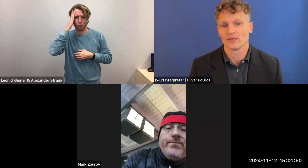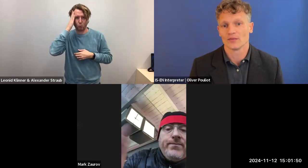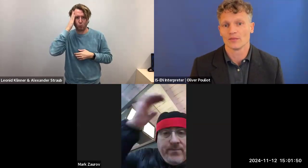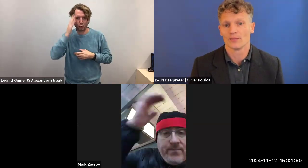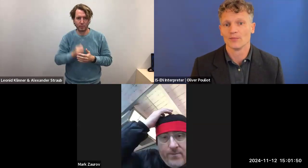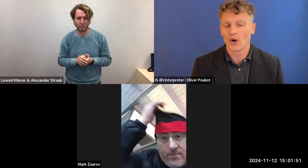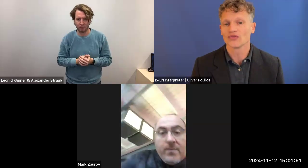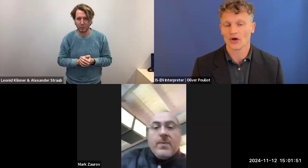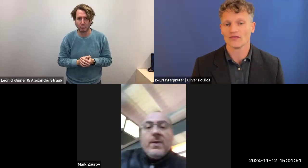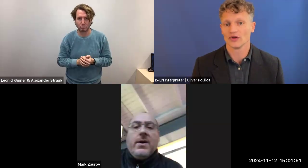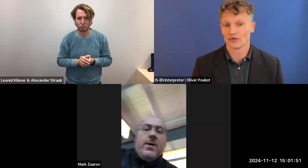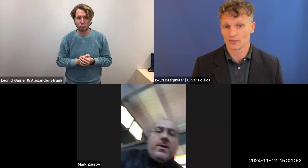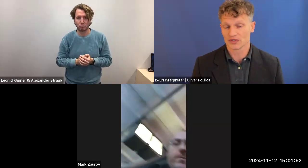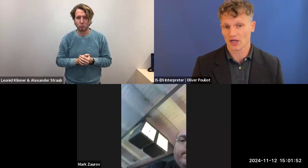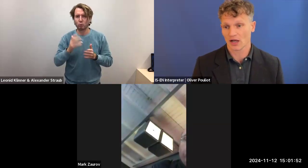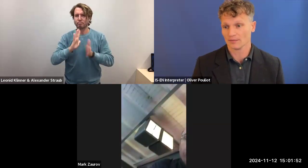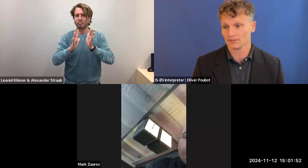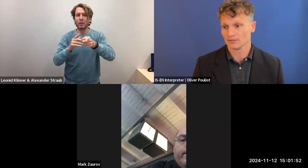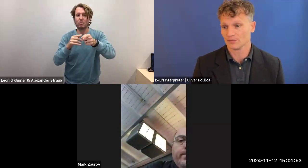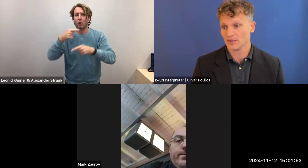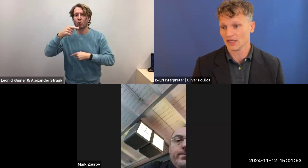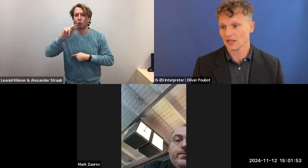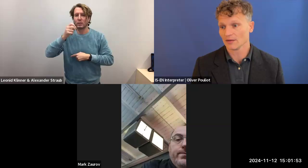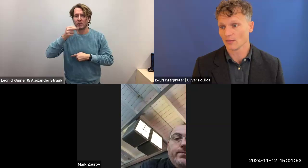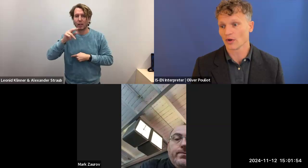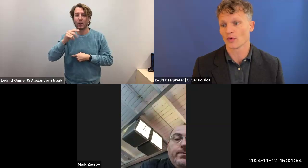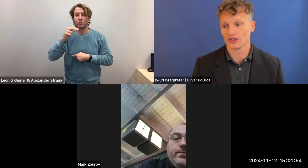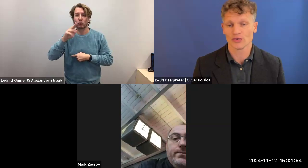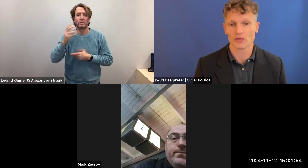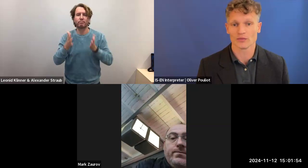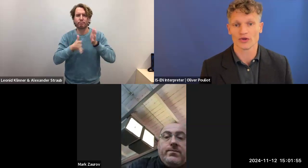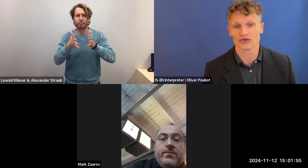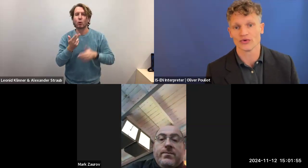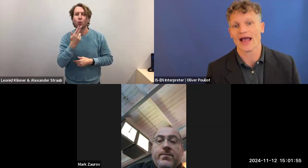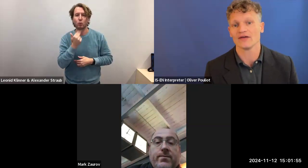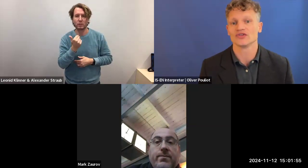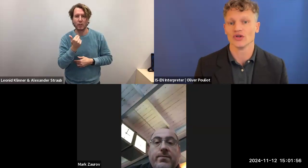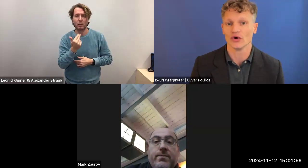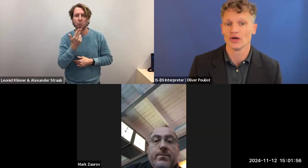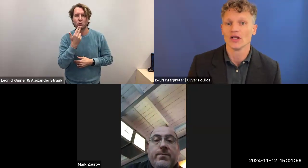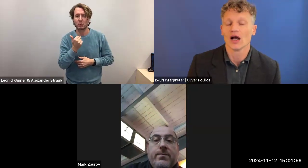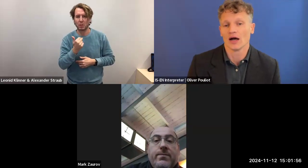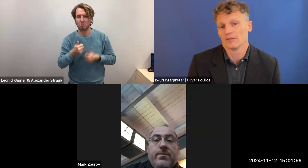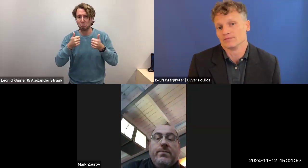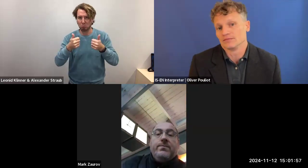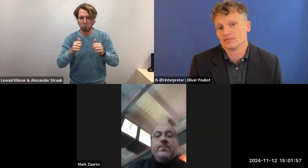And both of the groups, B 1.2 and 1.3, had to